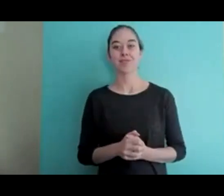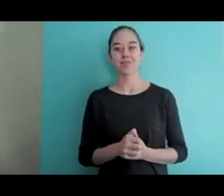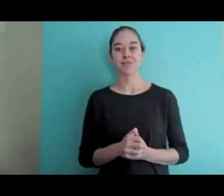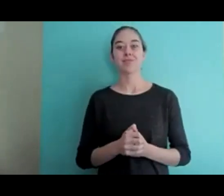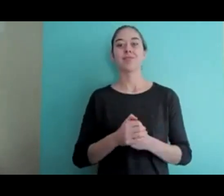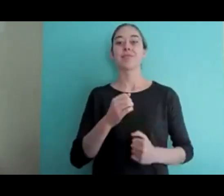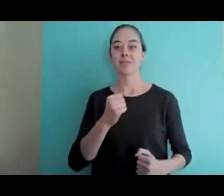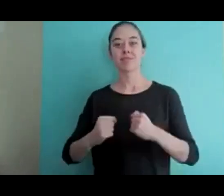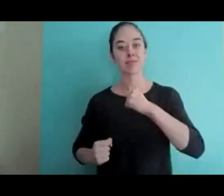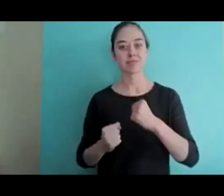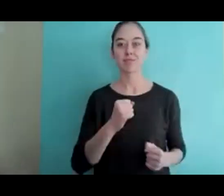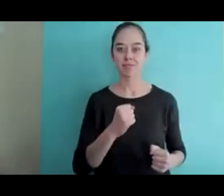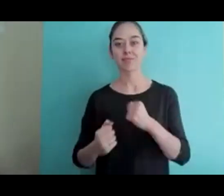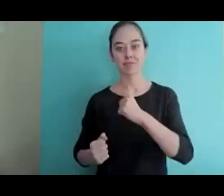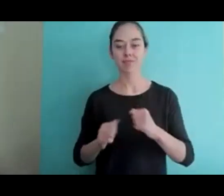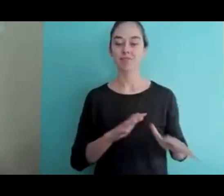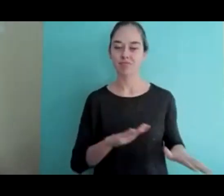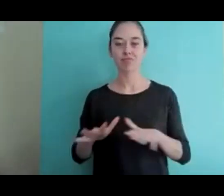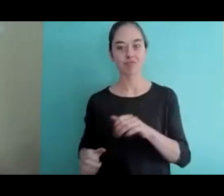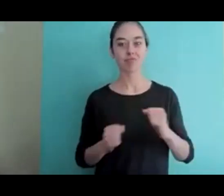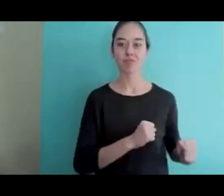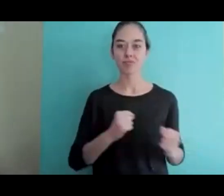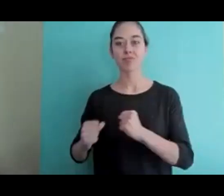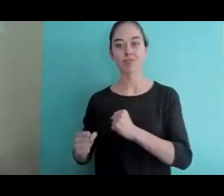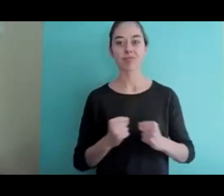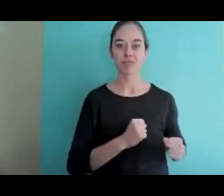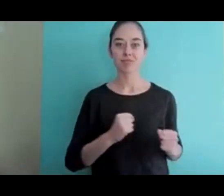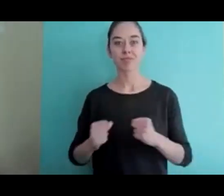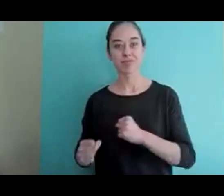3, 2, 1. Easy. Easy.